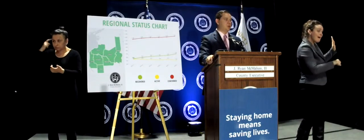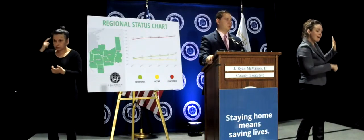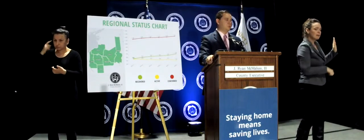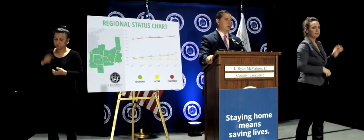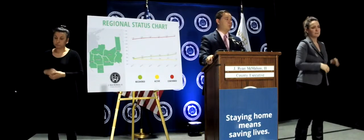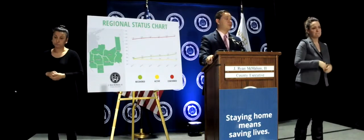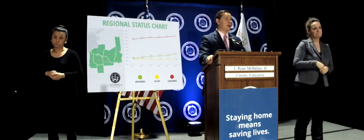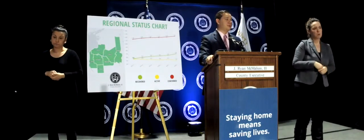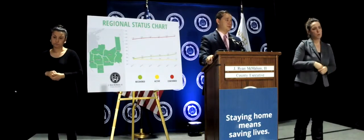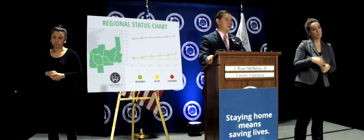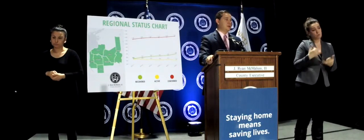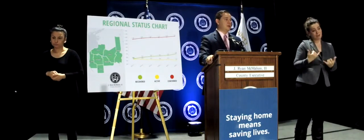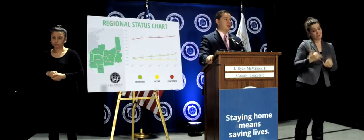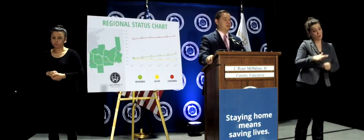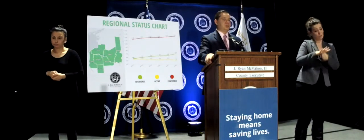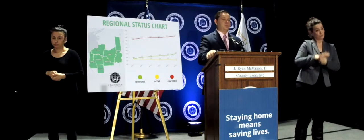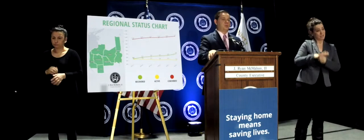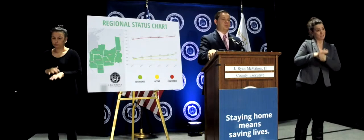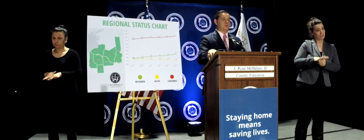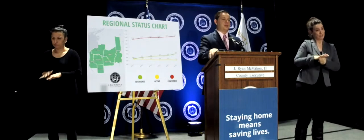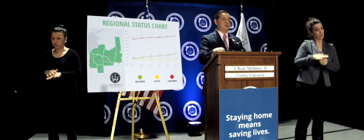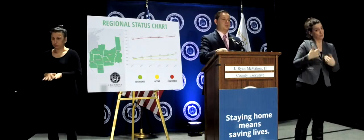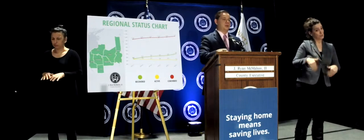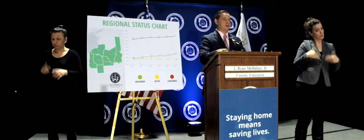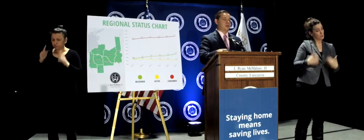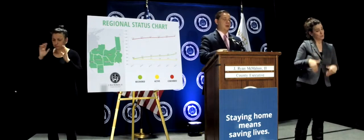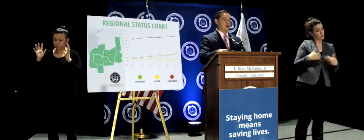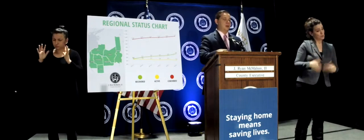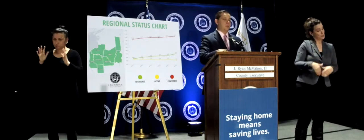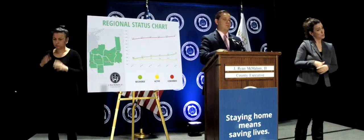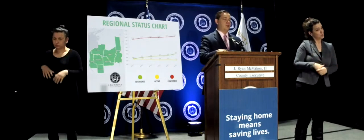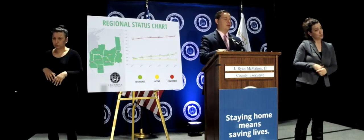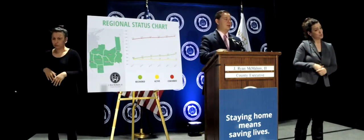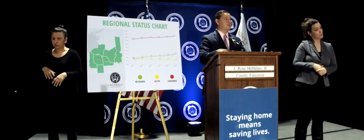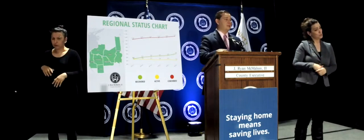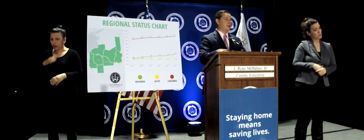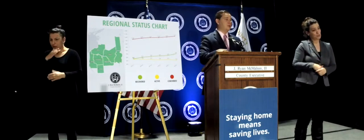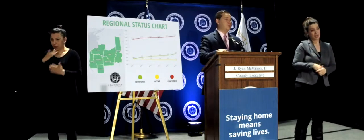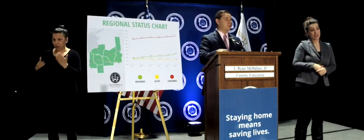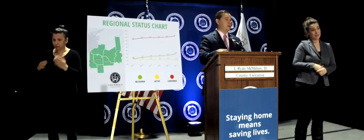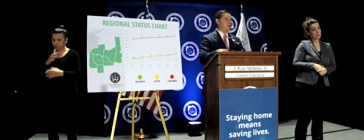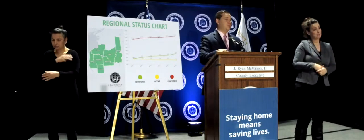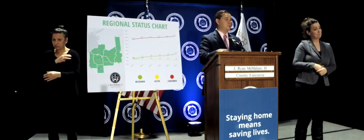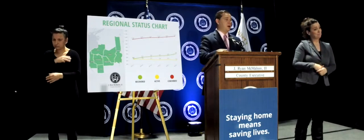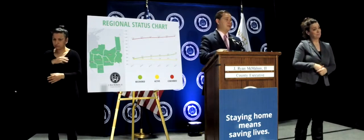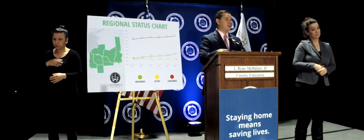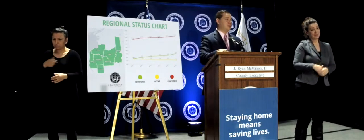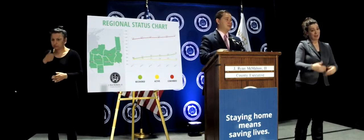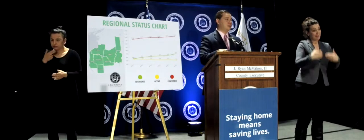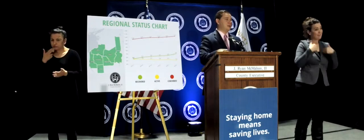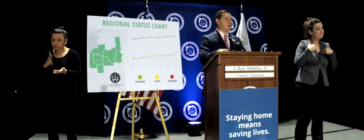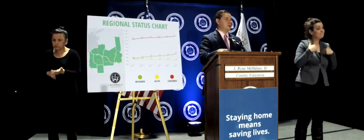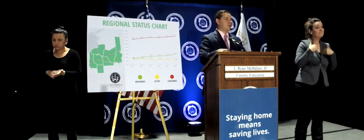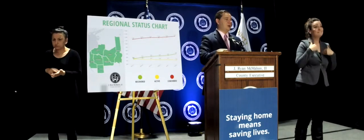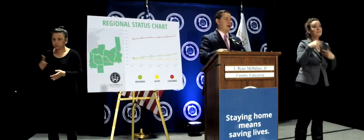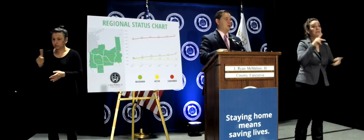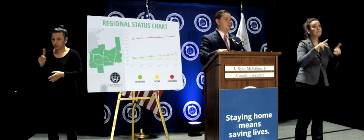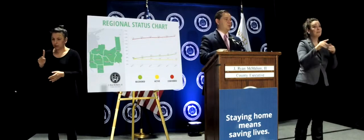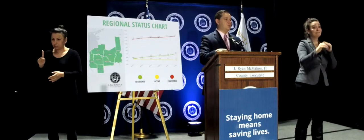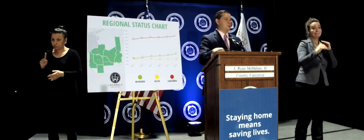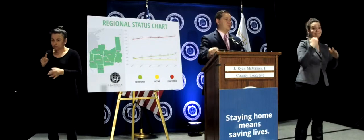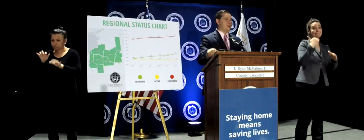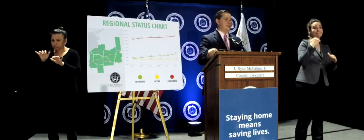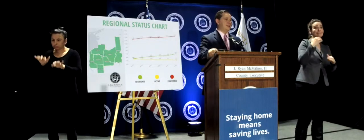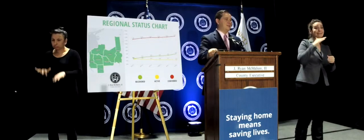pressure is real on both sides. I get people who are sending me very nice letters at the beginning of this process who are